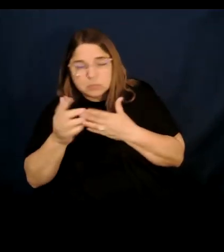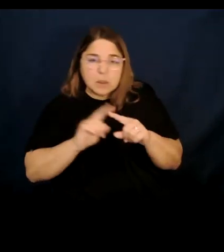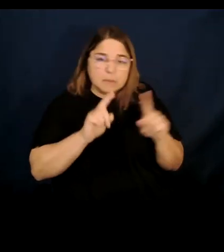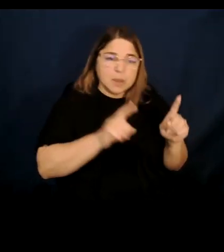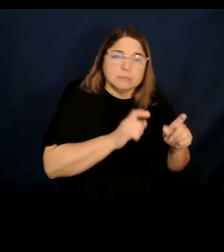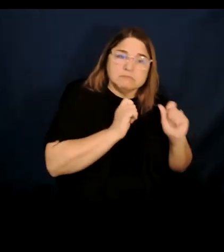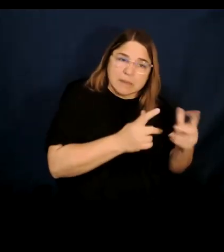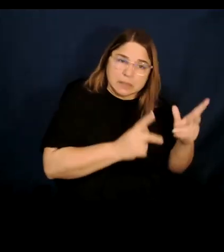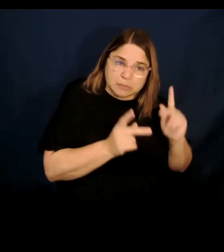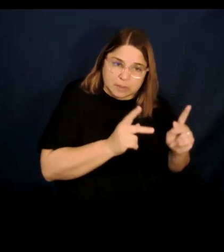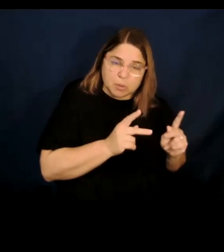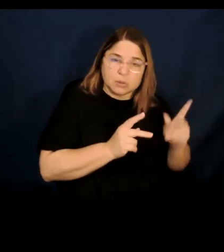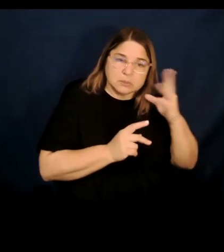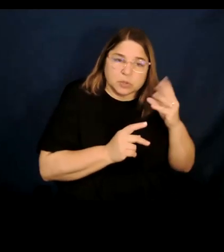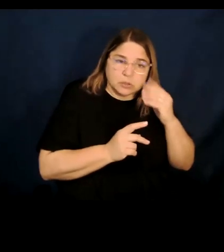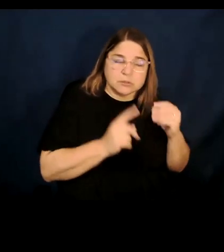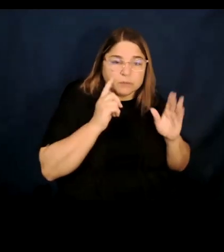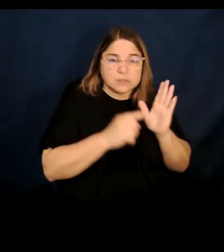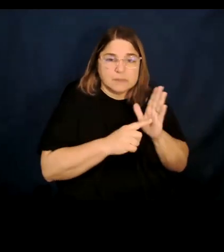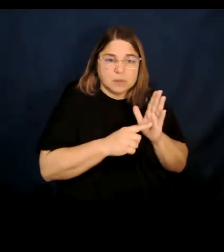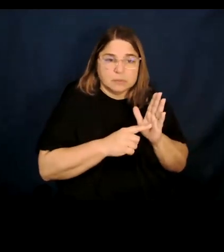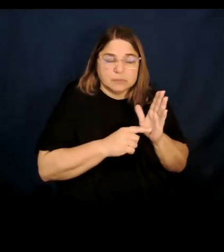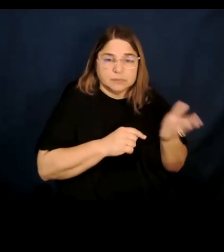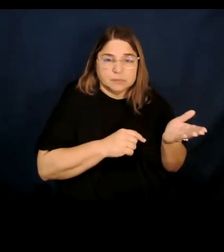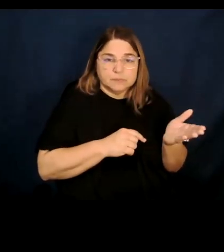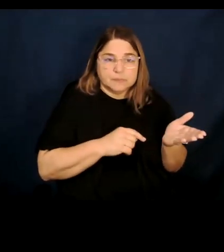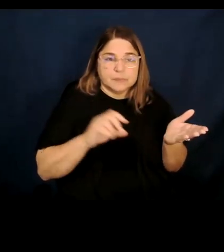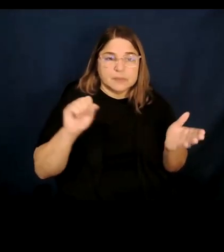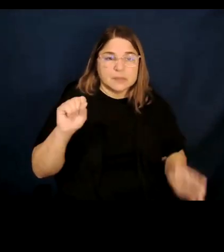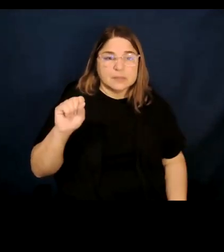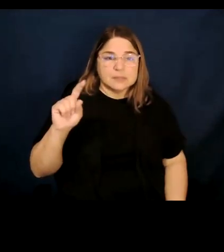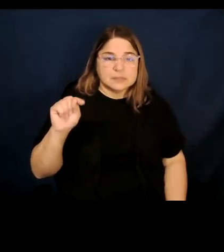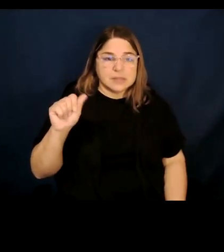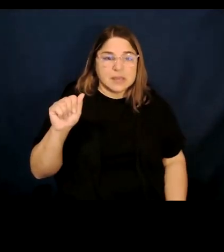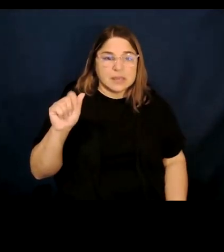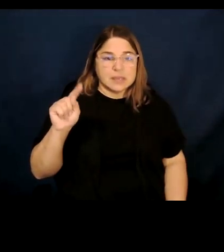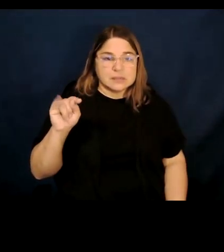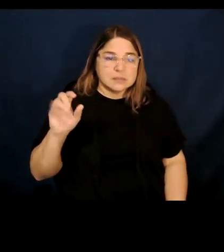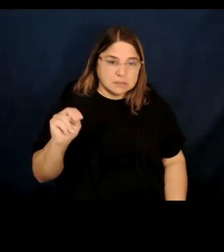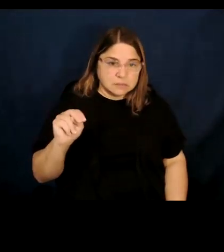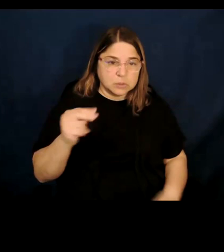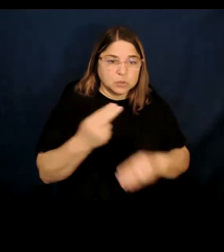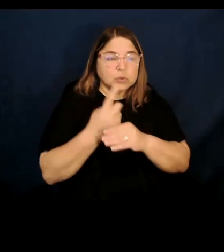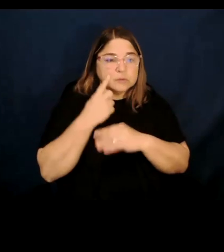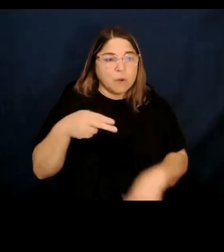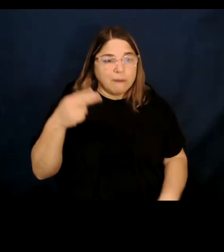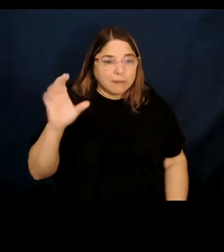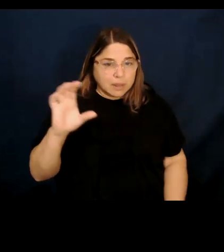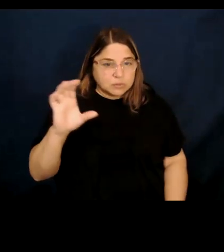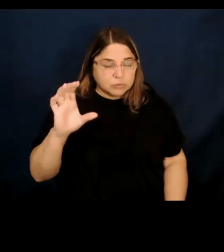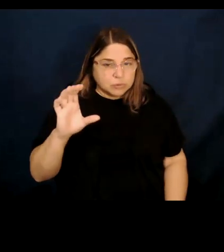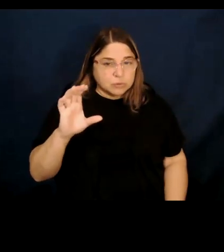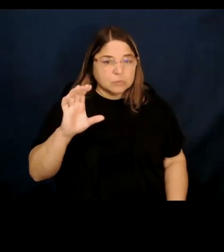large populations. An example of these drugs are statins. Statins are used for cholesterol, and they all have PGX